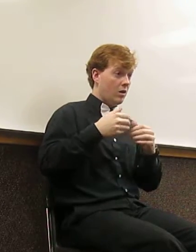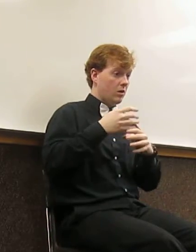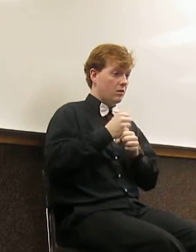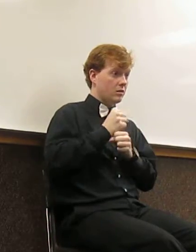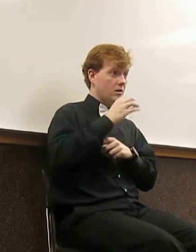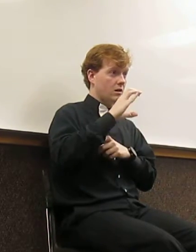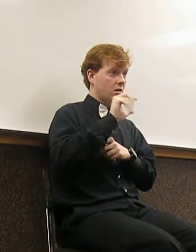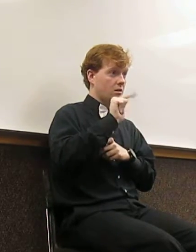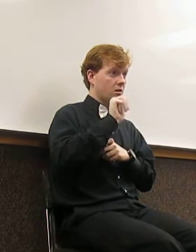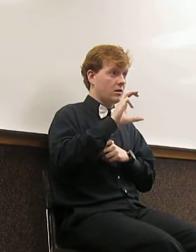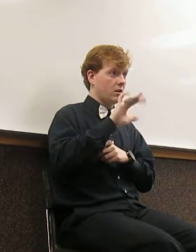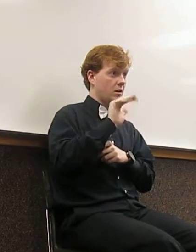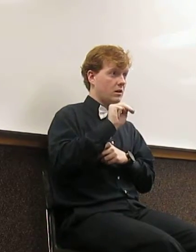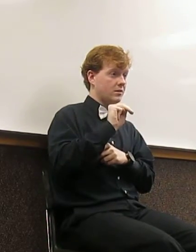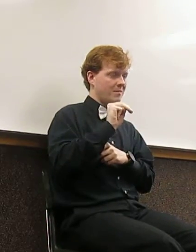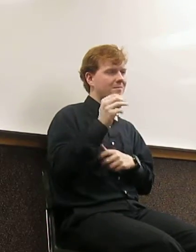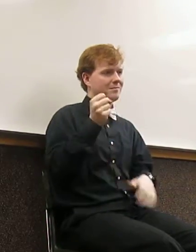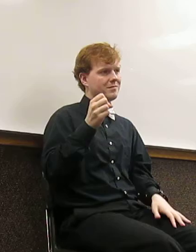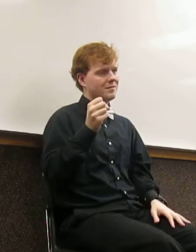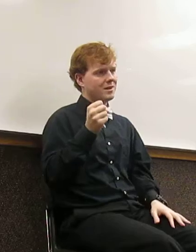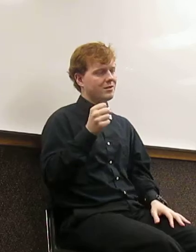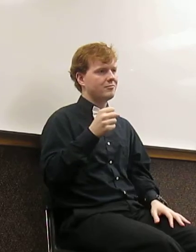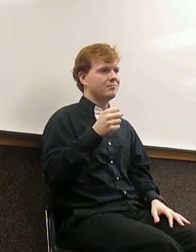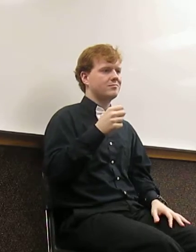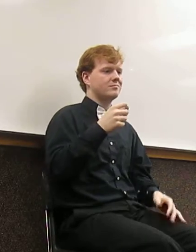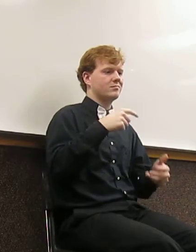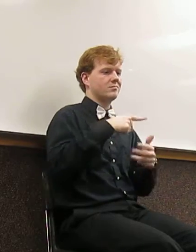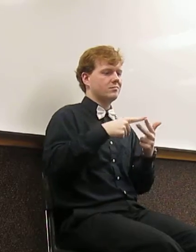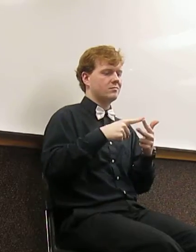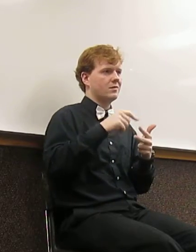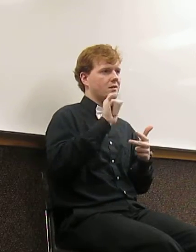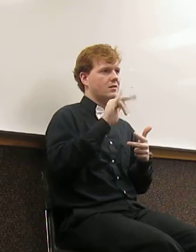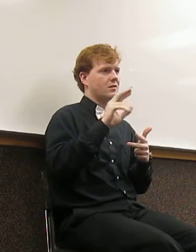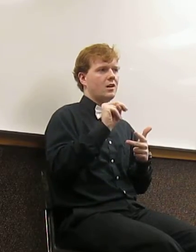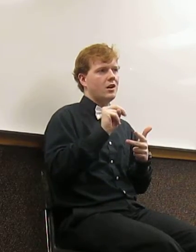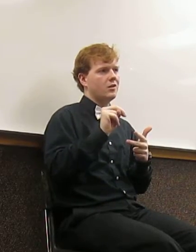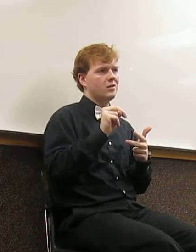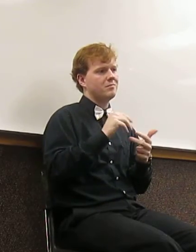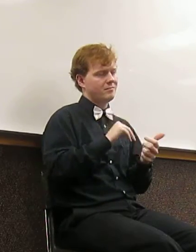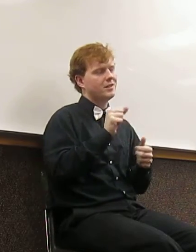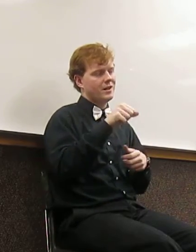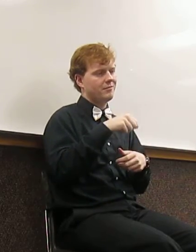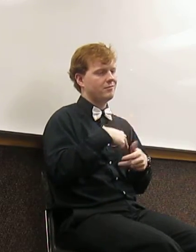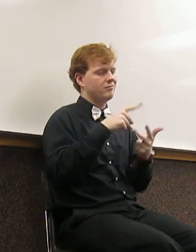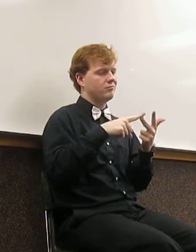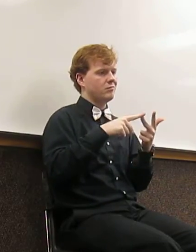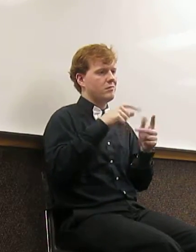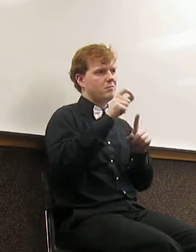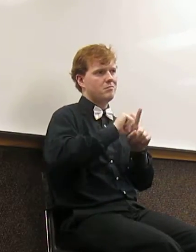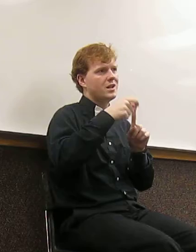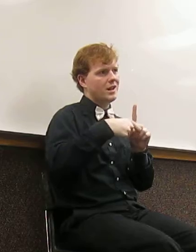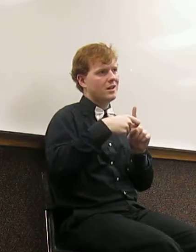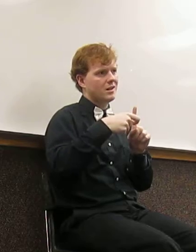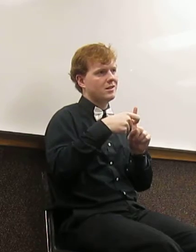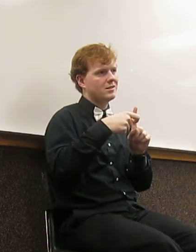talk about potassium for a second. Does anybody know what does potassium do